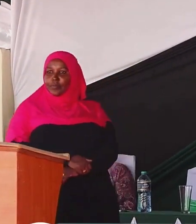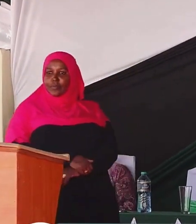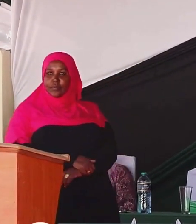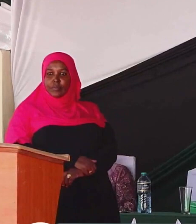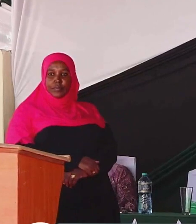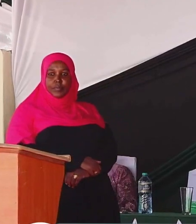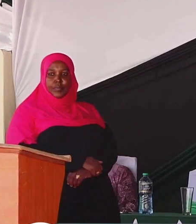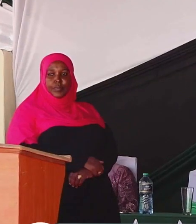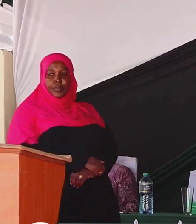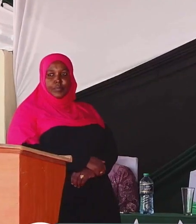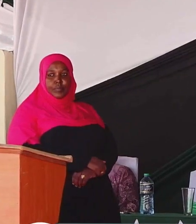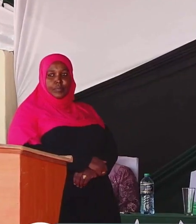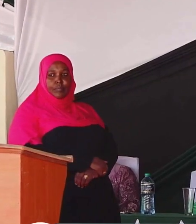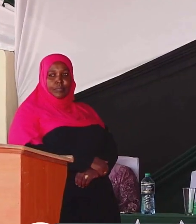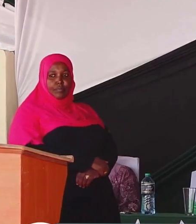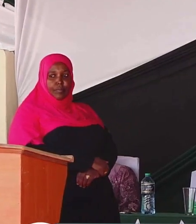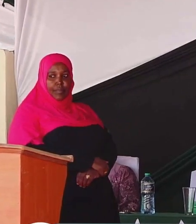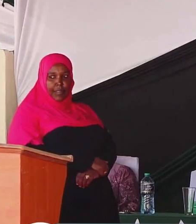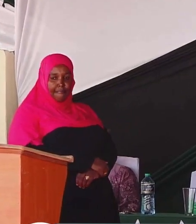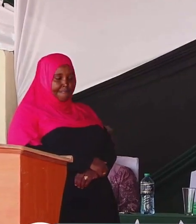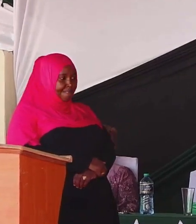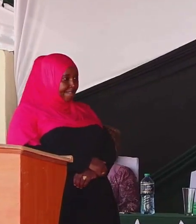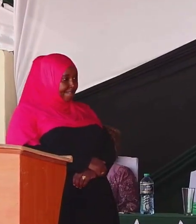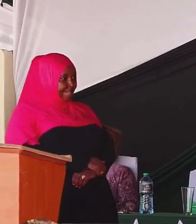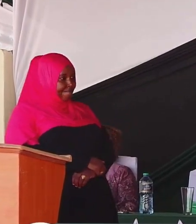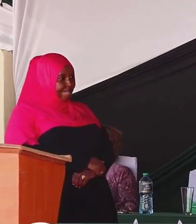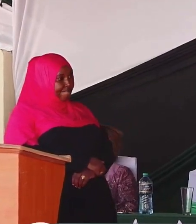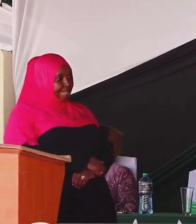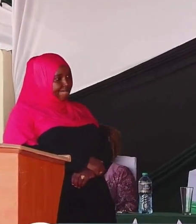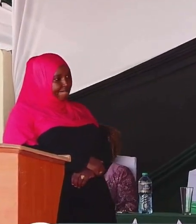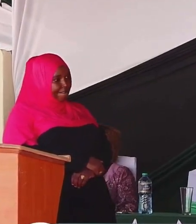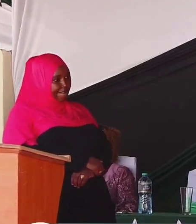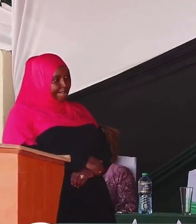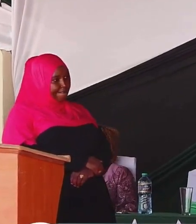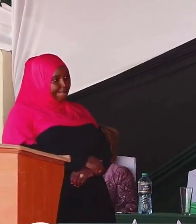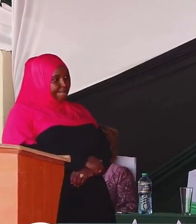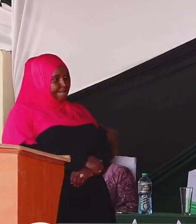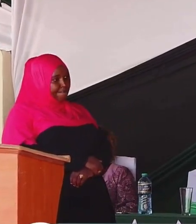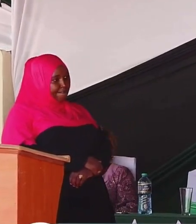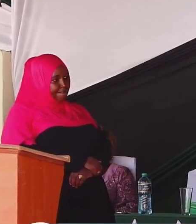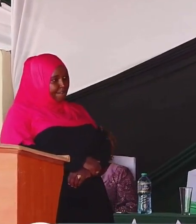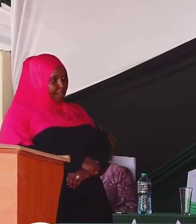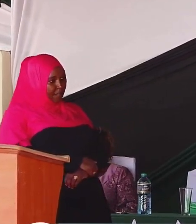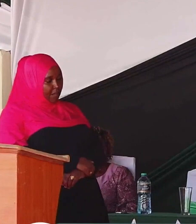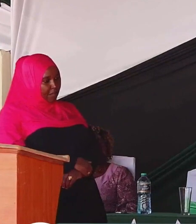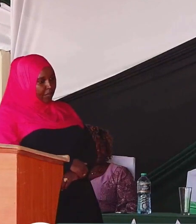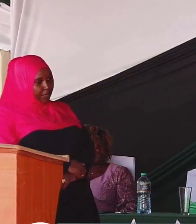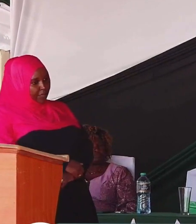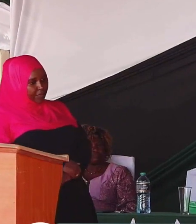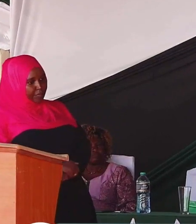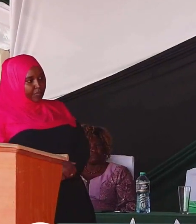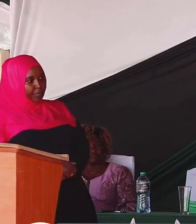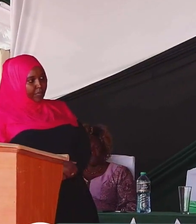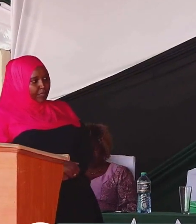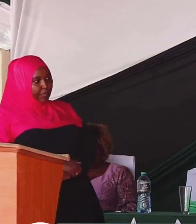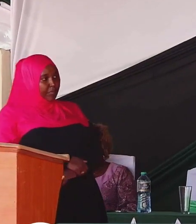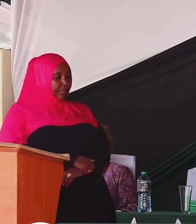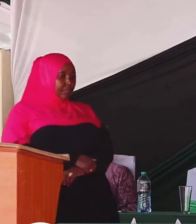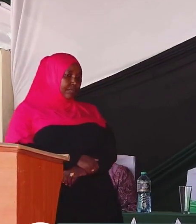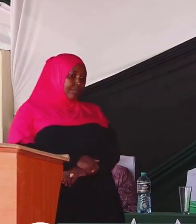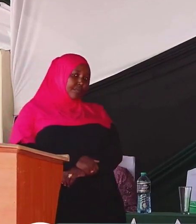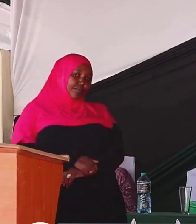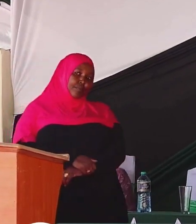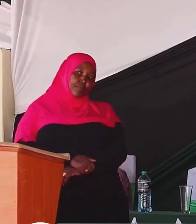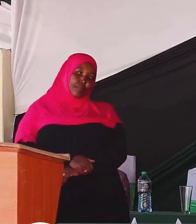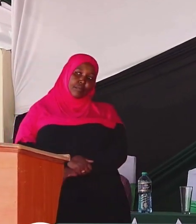Committee in the County Assembly. And on behalf of Chairman, I would like to say